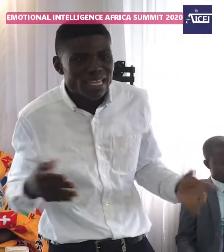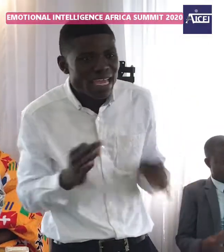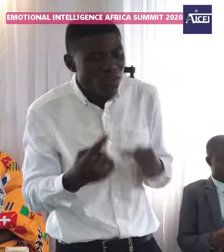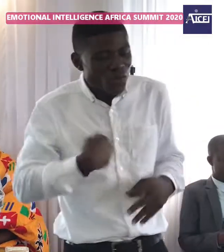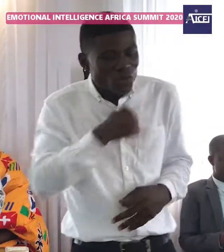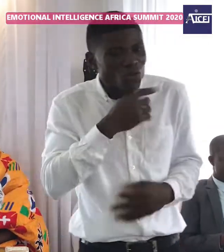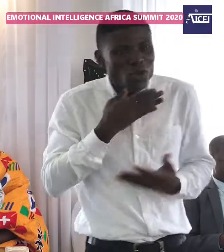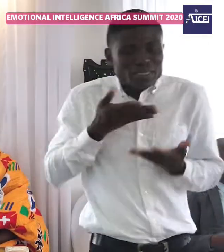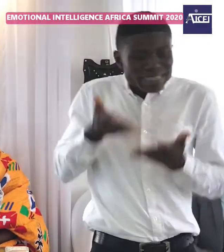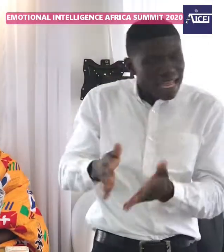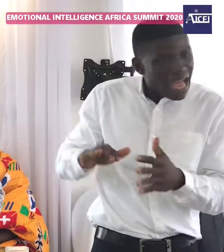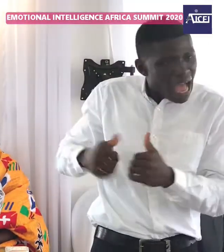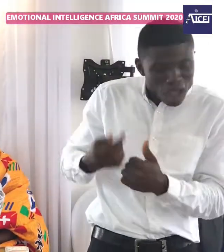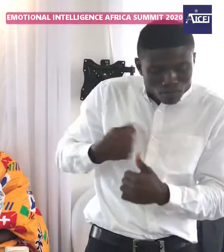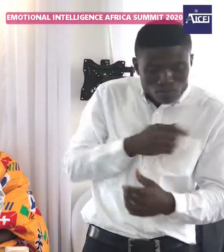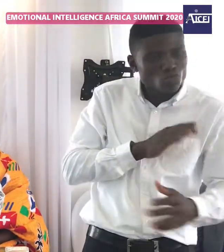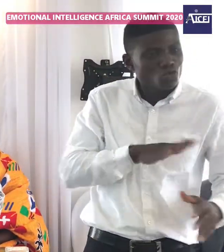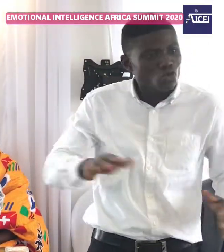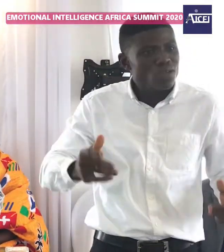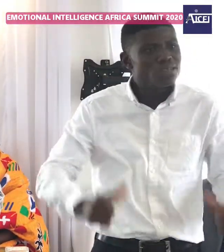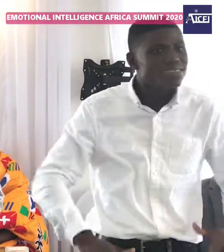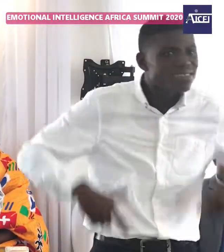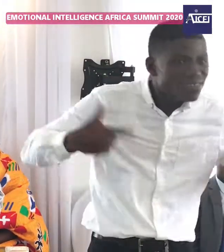What better life are we leading?